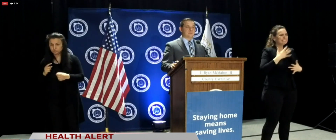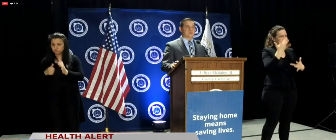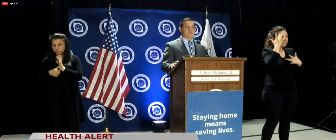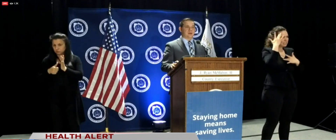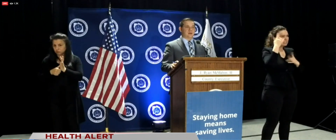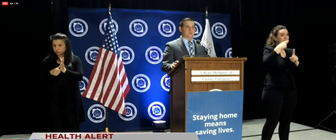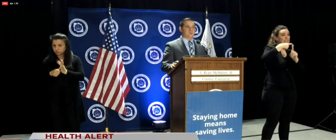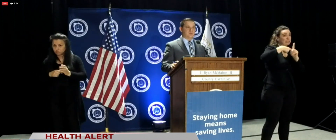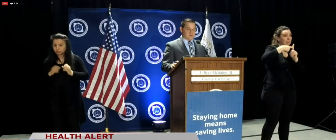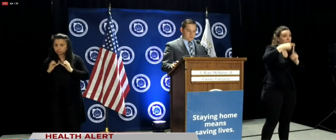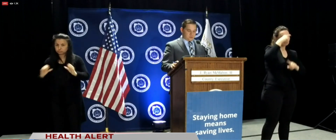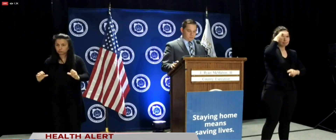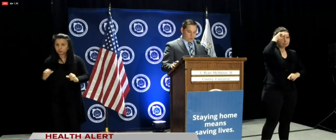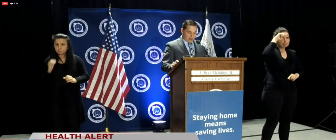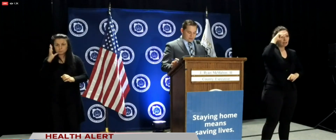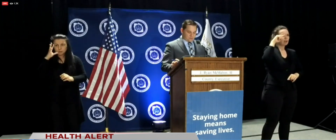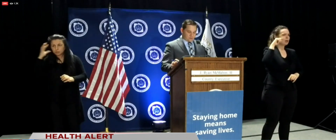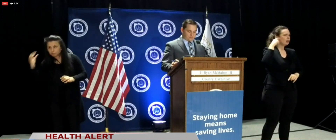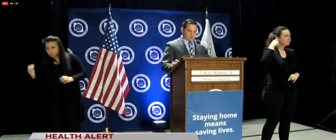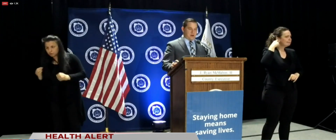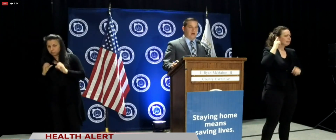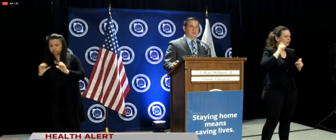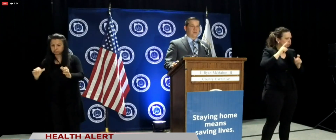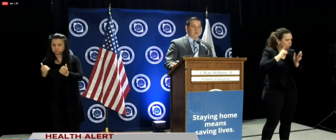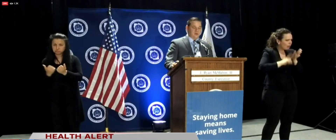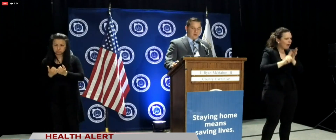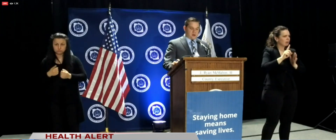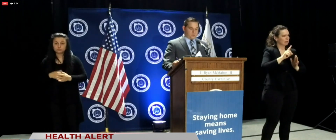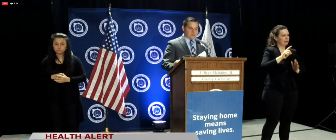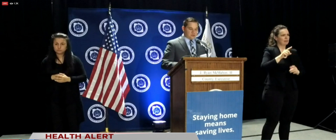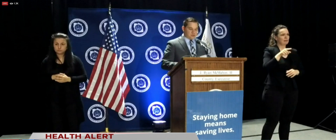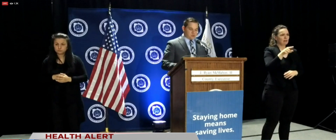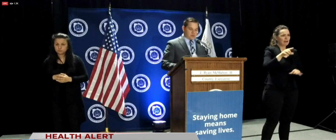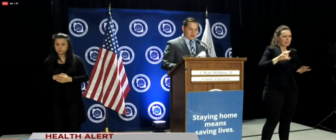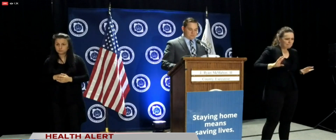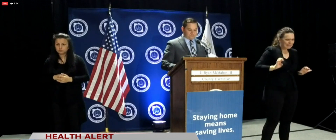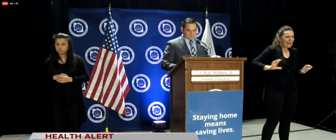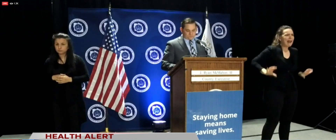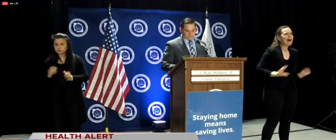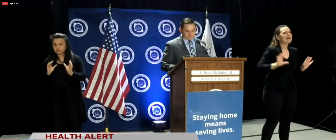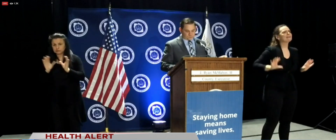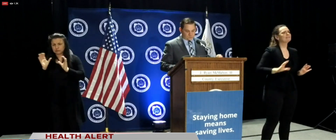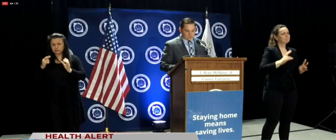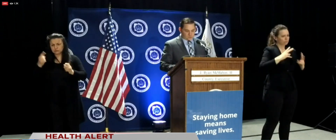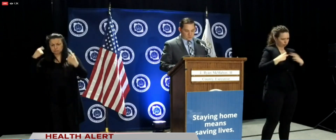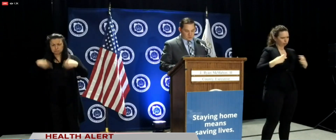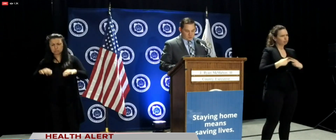take your temperature every day. Be proactive here for your health. We need you to do that.